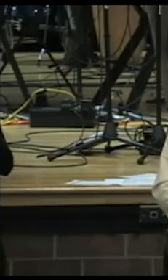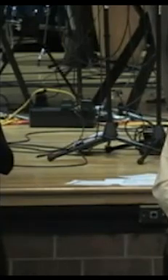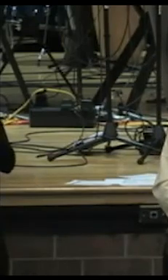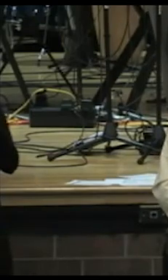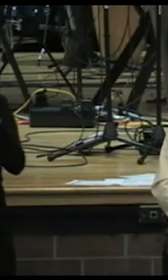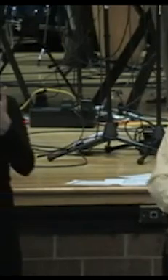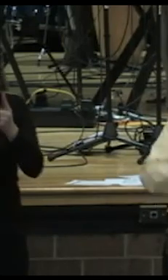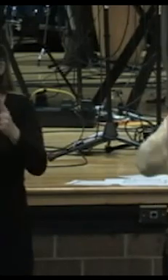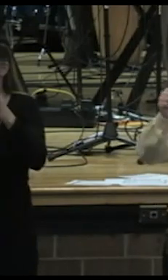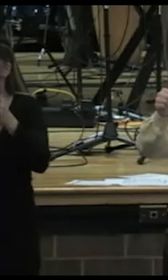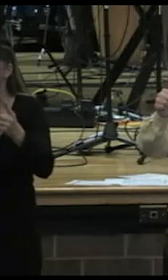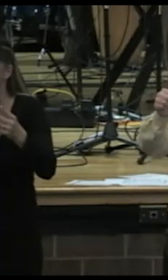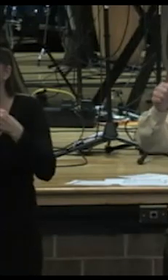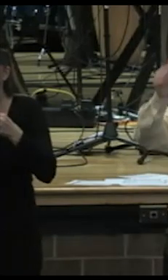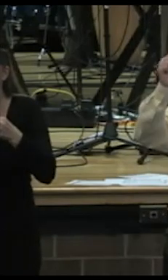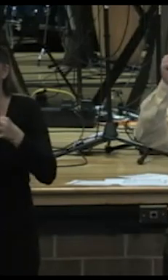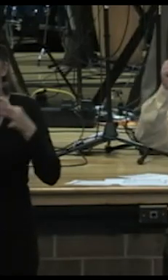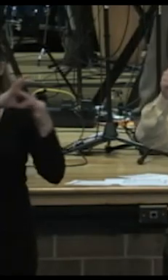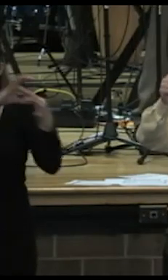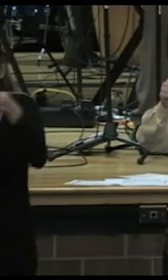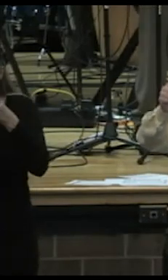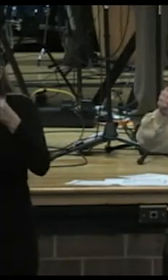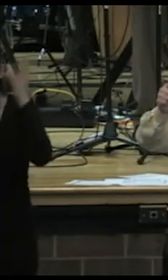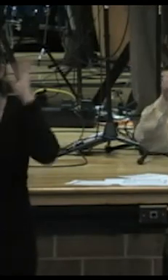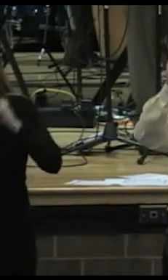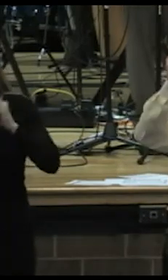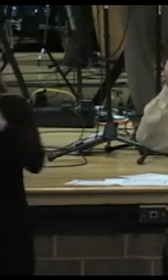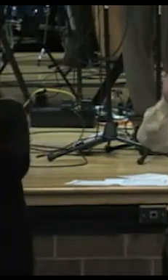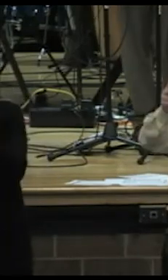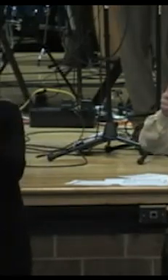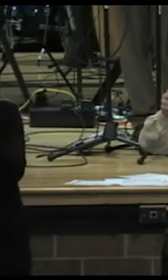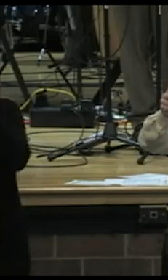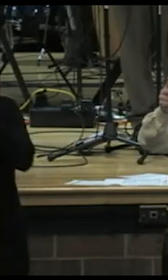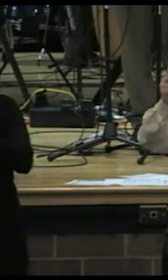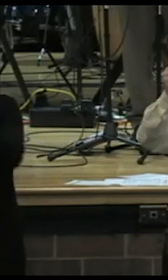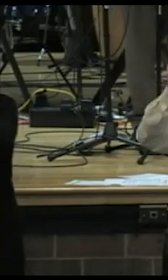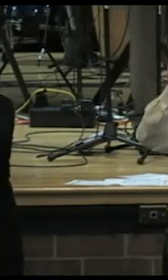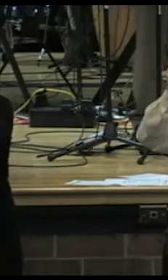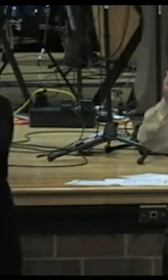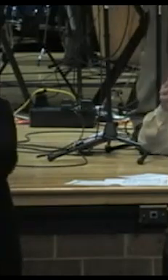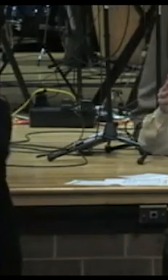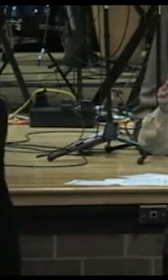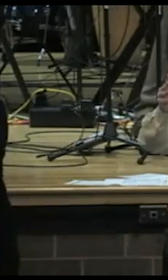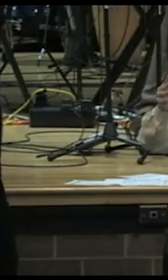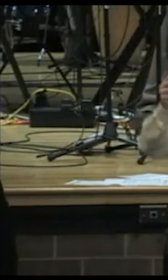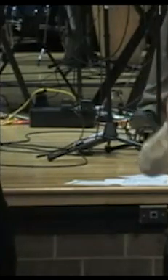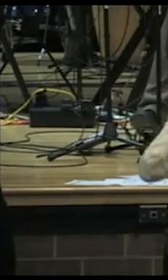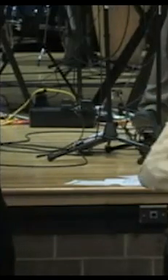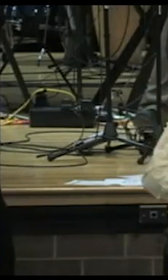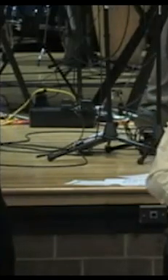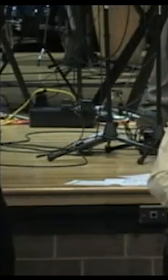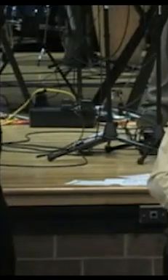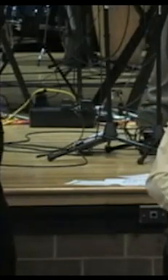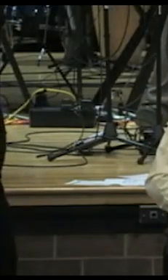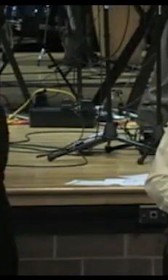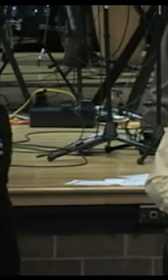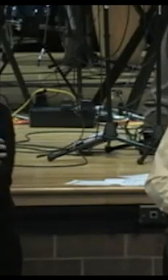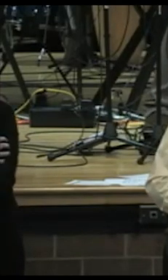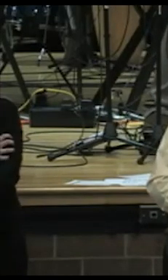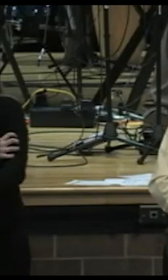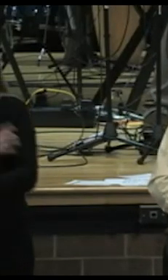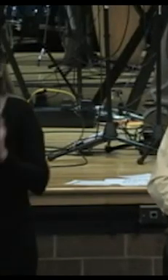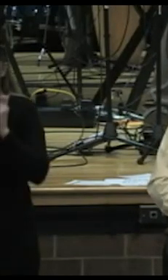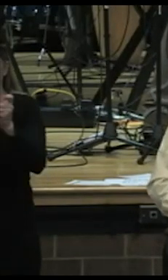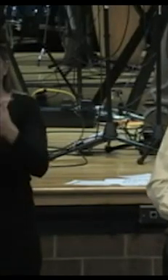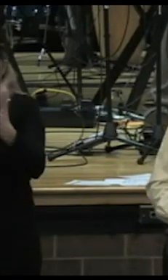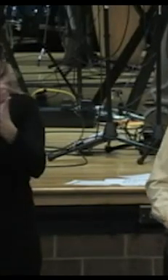this message? That unity plus equals. And I'm giving you these five